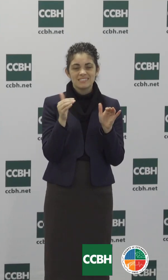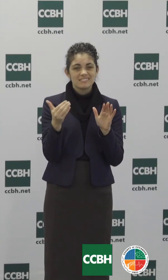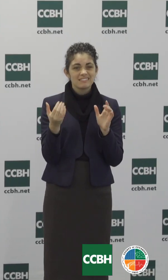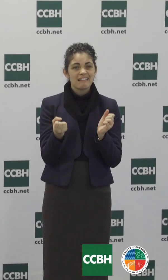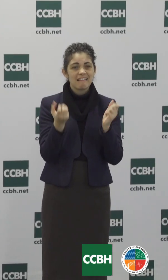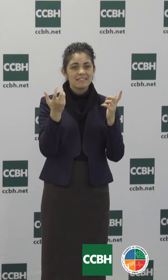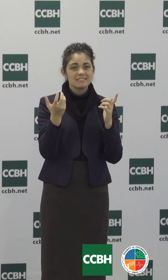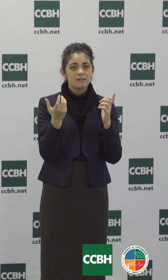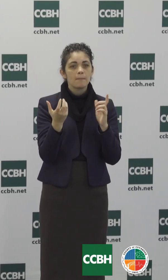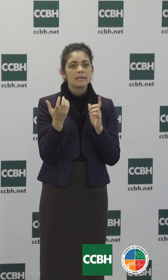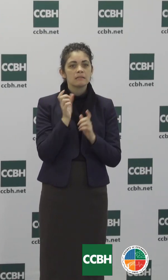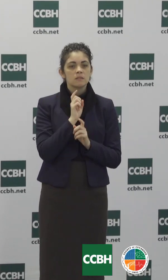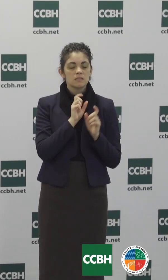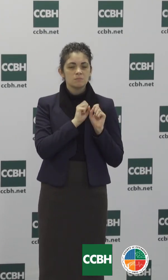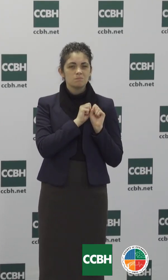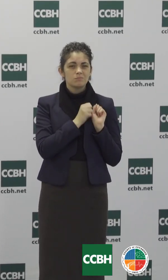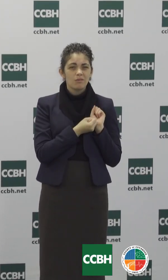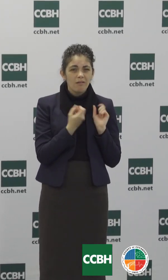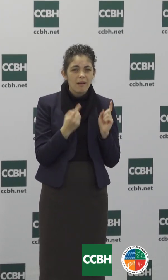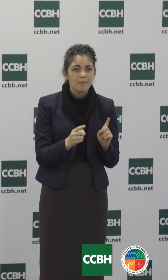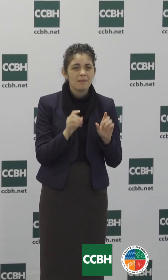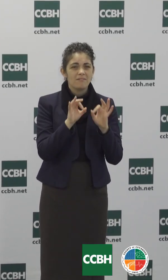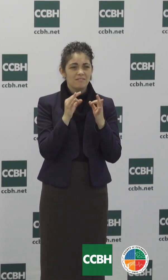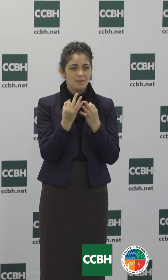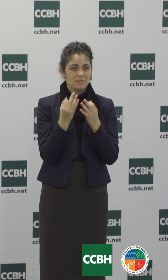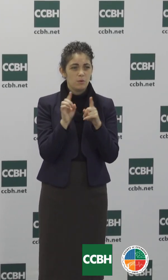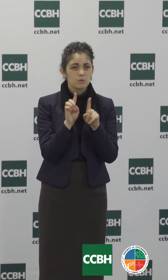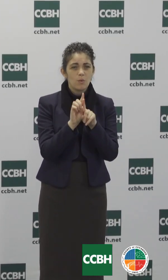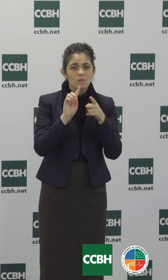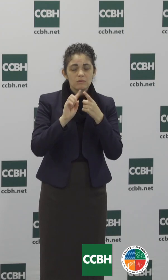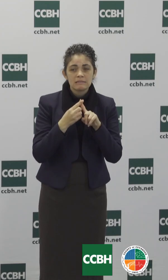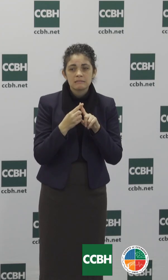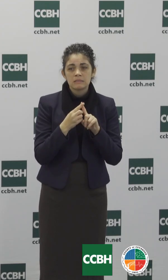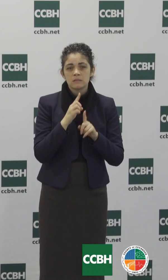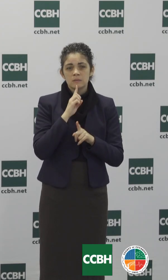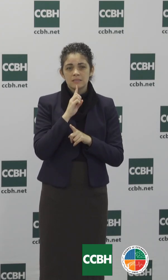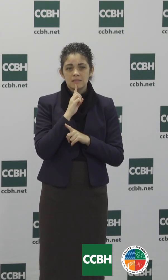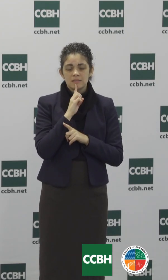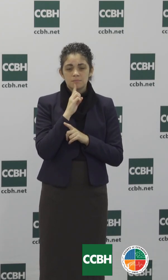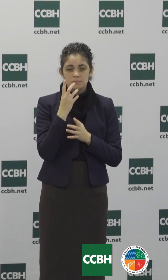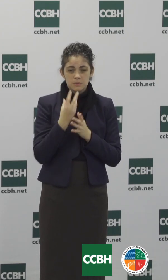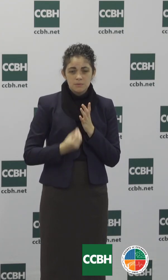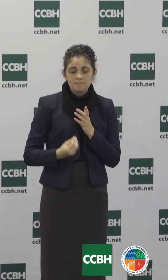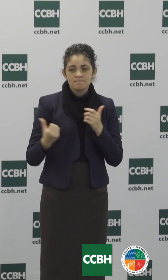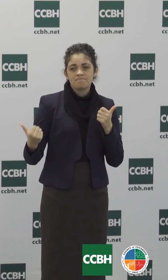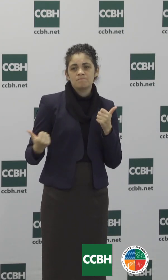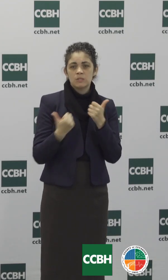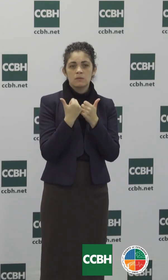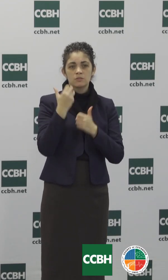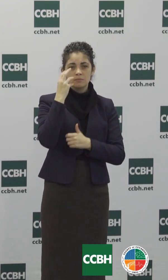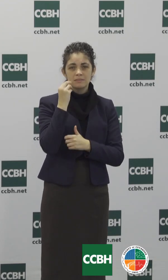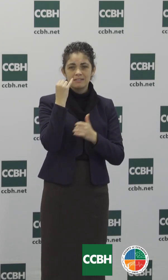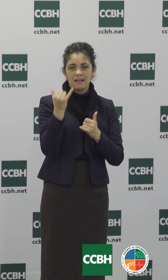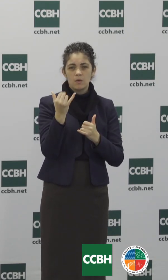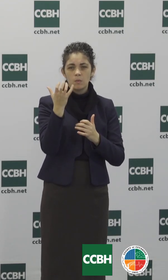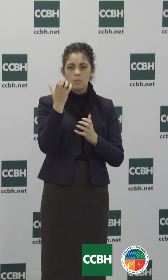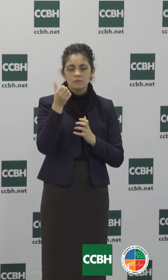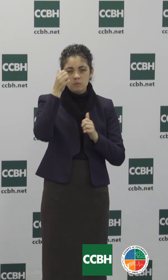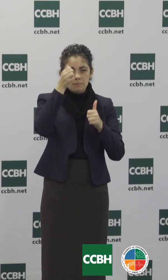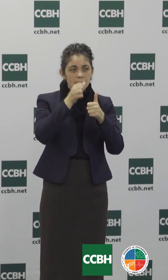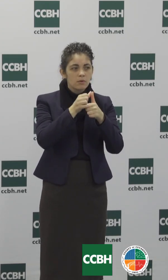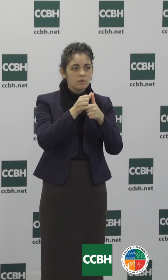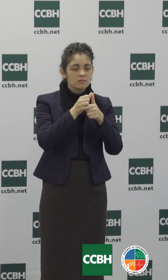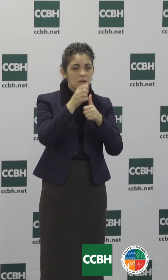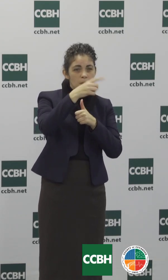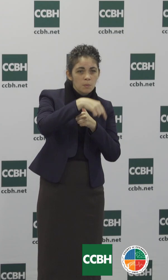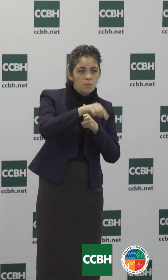of heartbreak, family members and friends, and challenges. And so we want to reflect on that today as